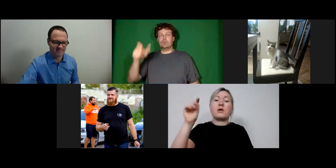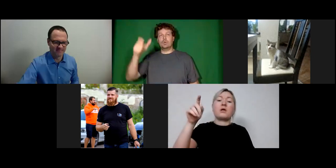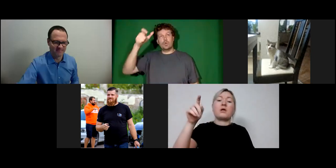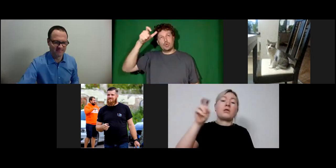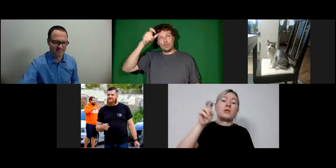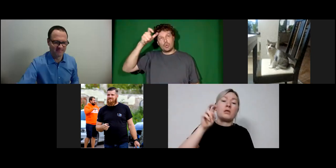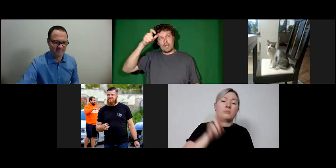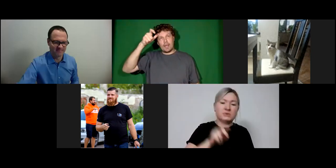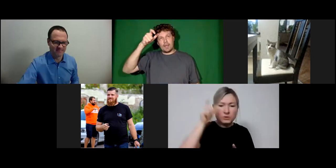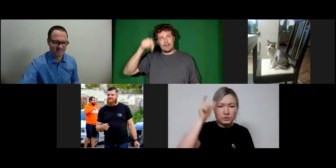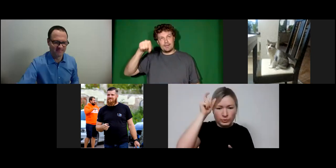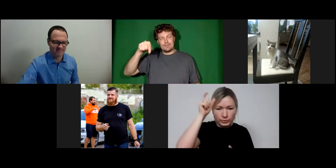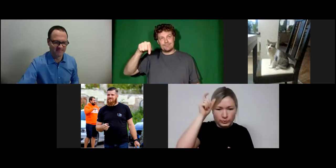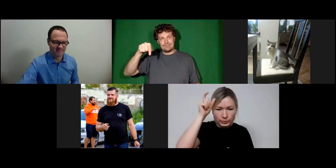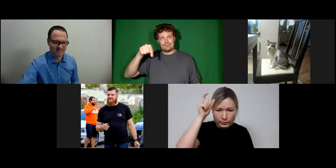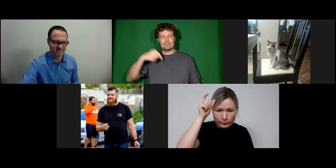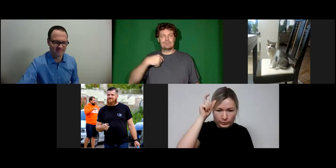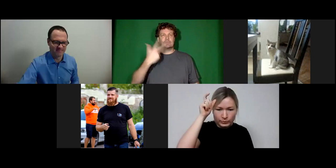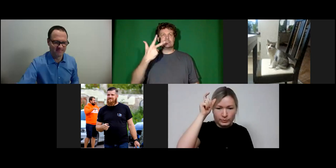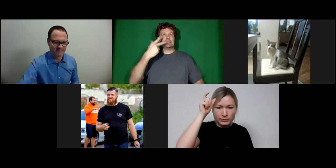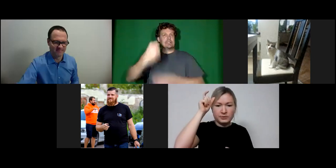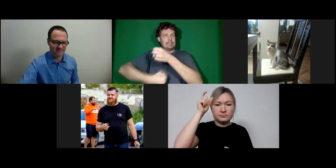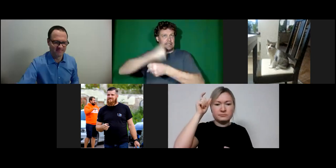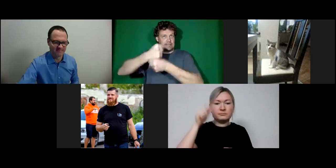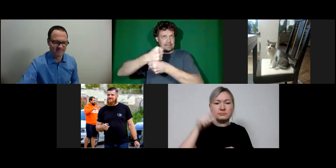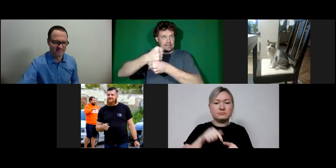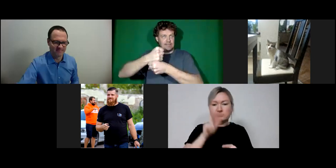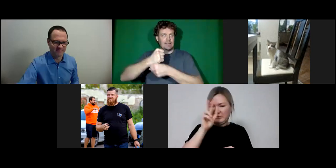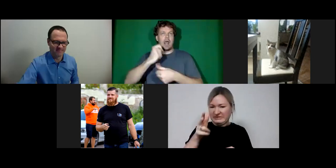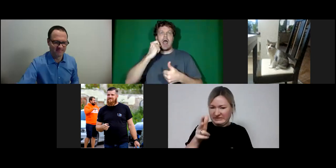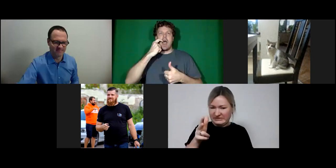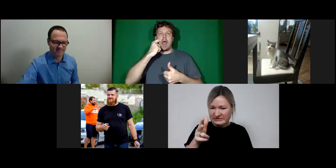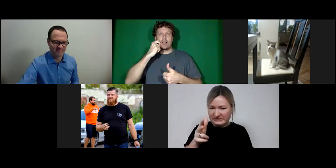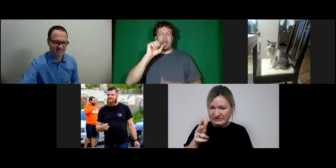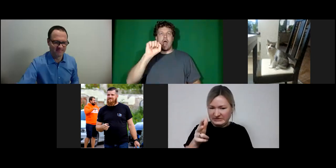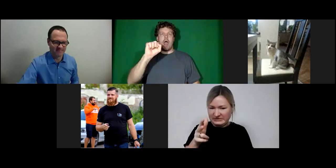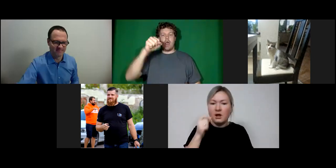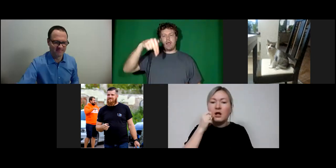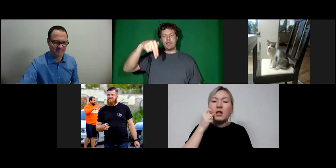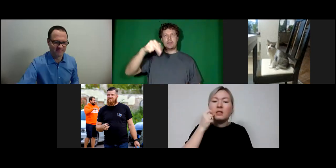And then I moved on to a team playing in Turkey for 3 years,